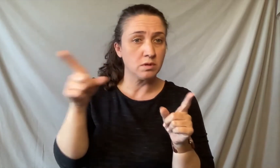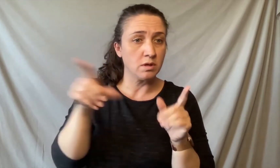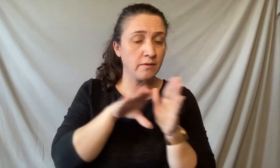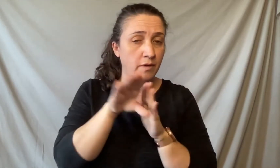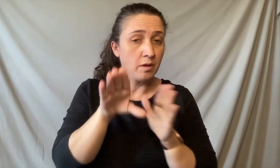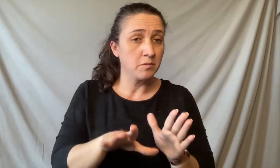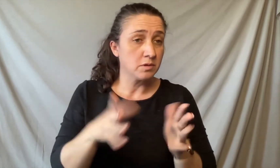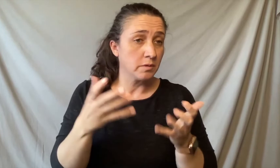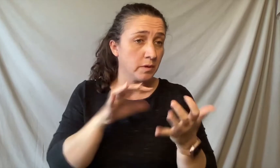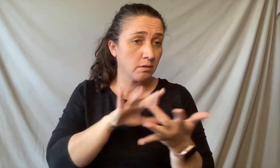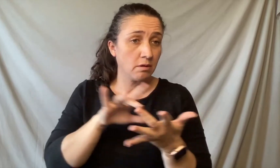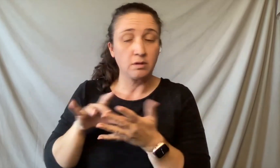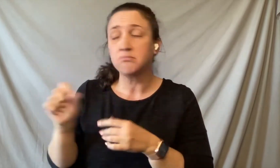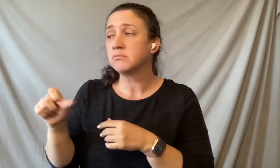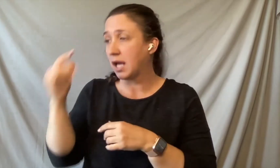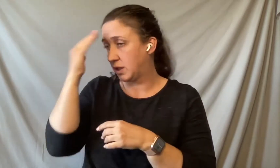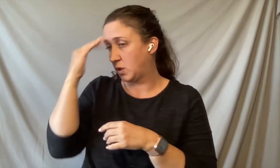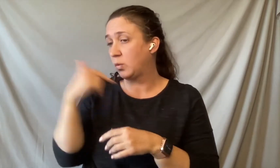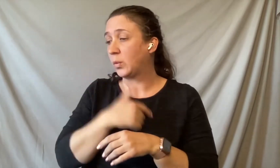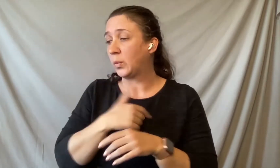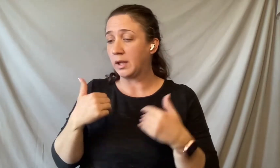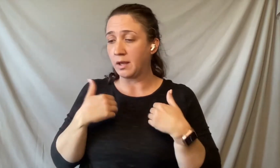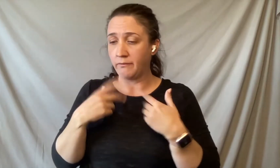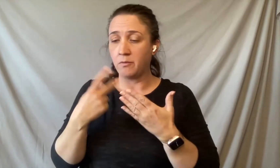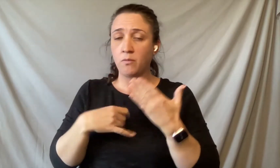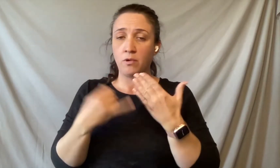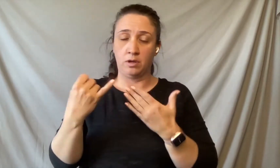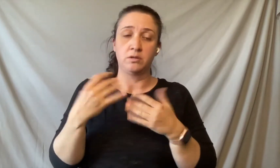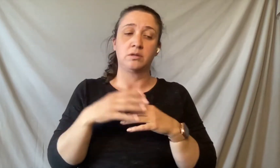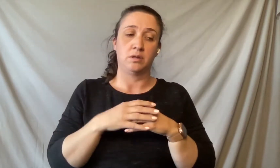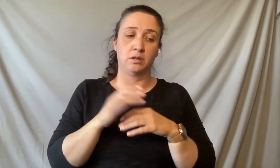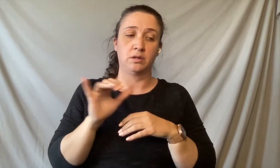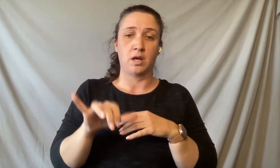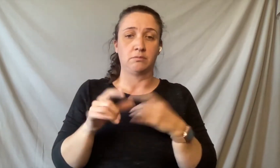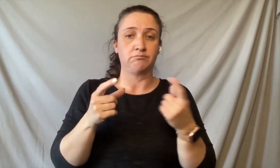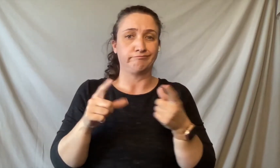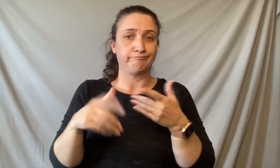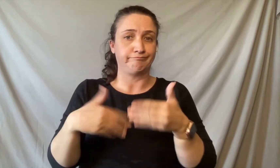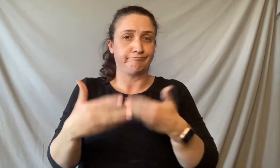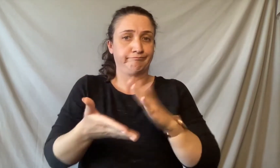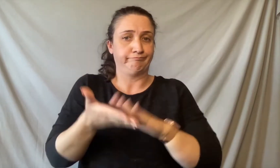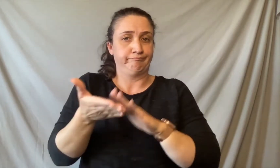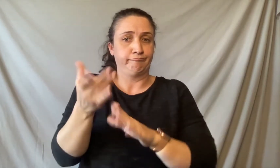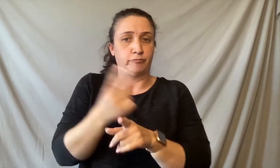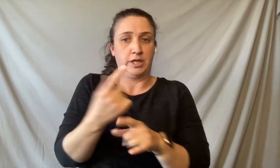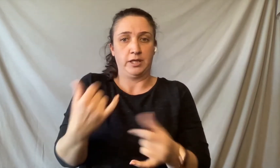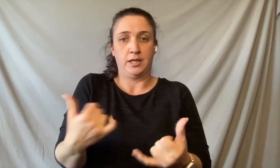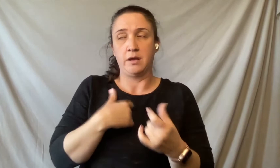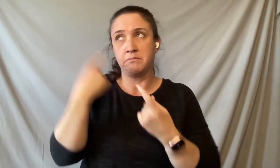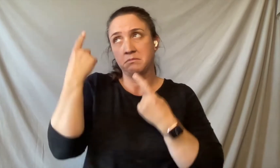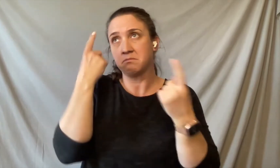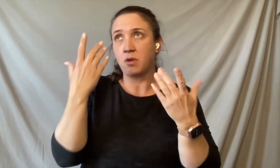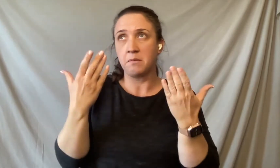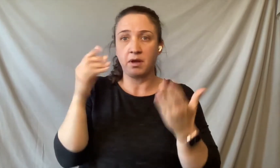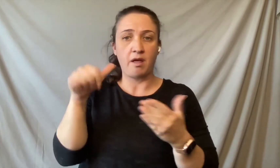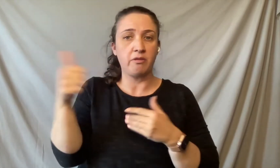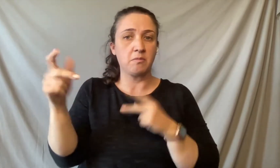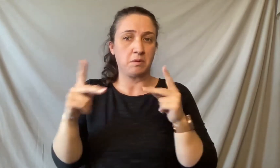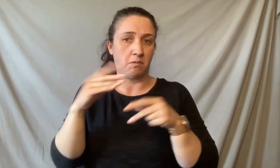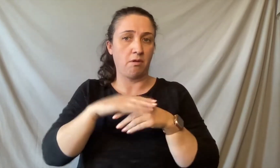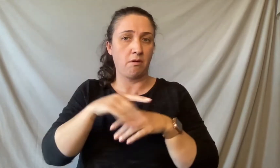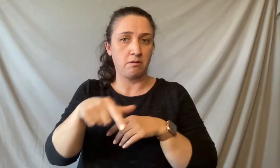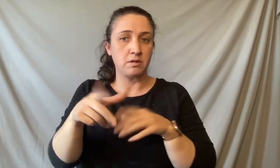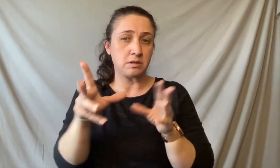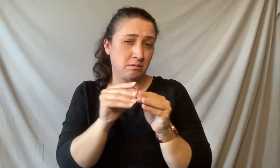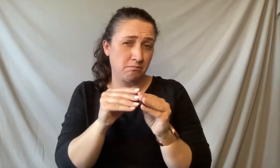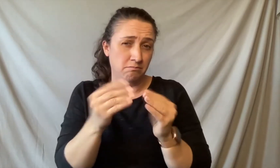Yeah, I mean, I know we have a project that's underway right now. So I'm just thinking there's probably other folks on this call, maybe,